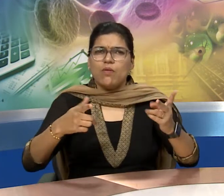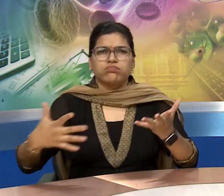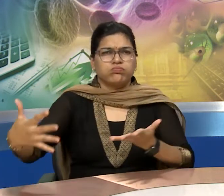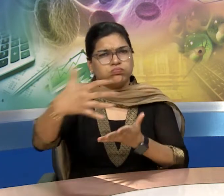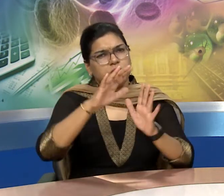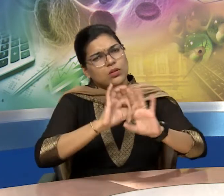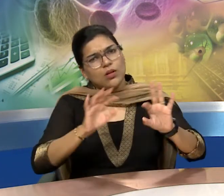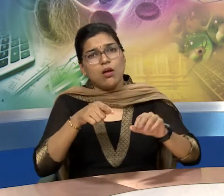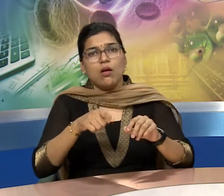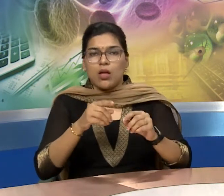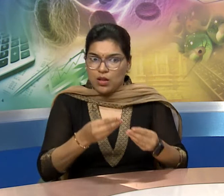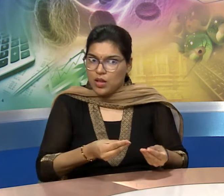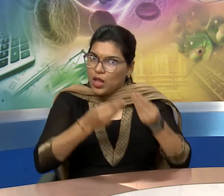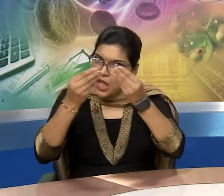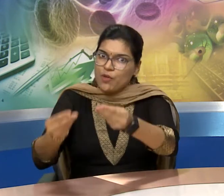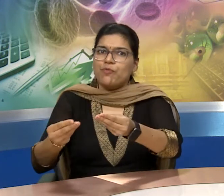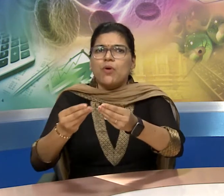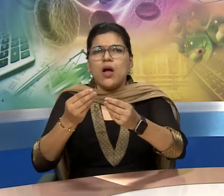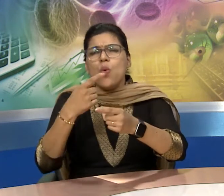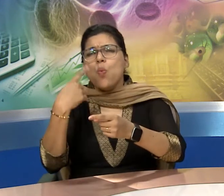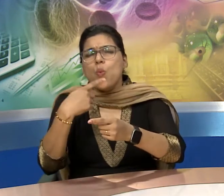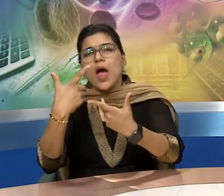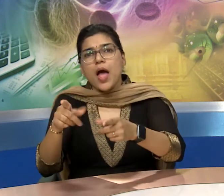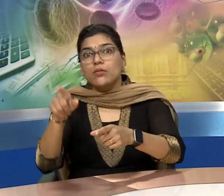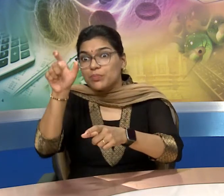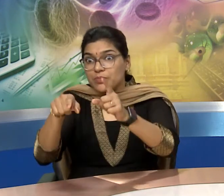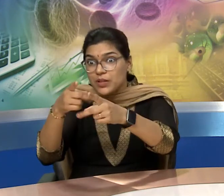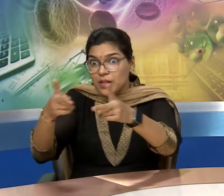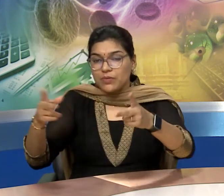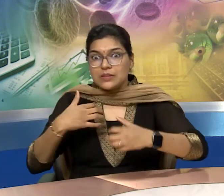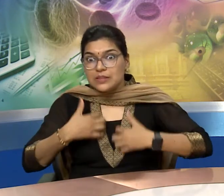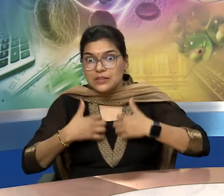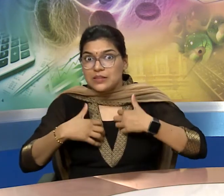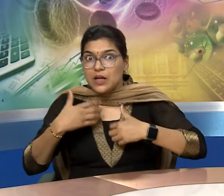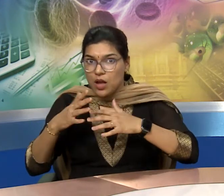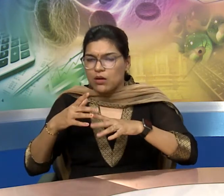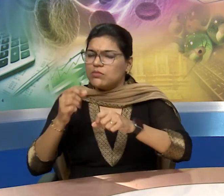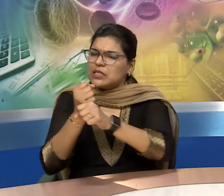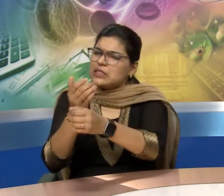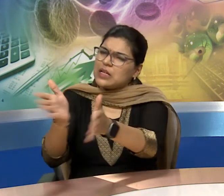As library provides us information which can be used for the general public,